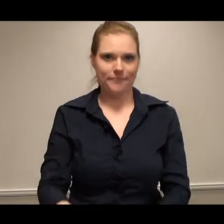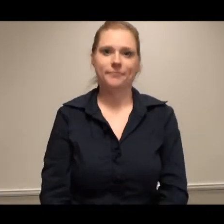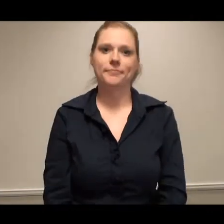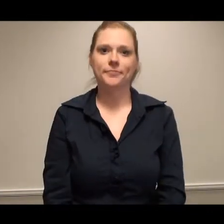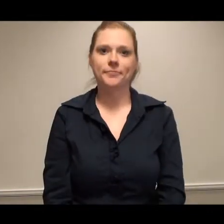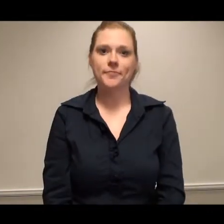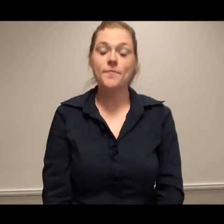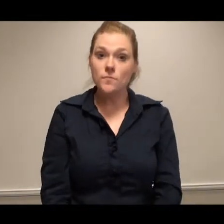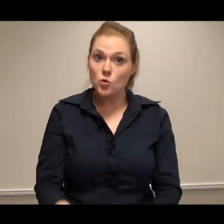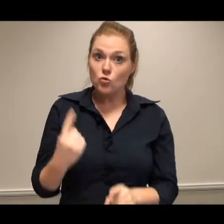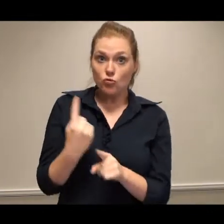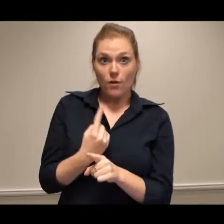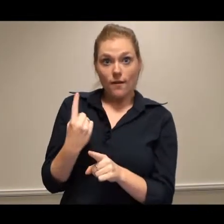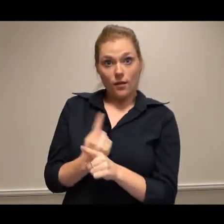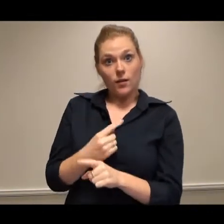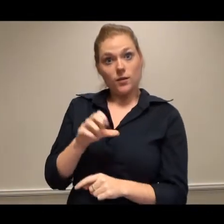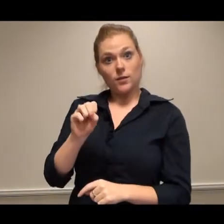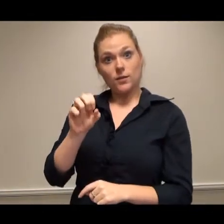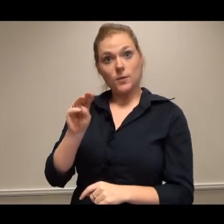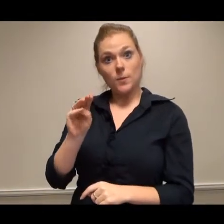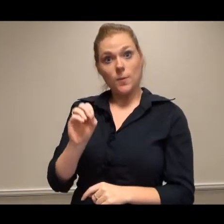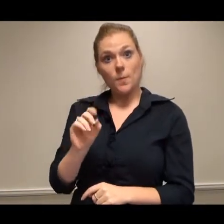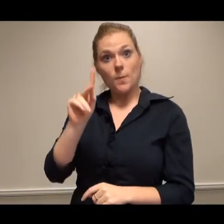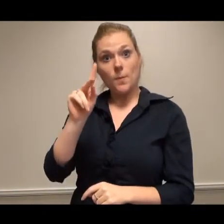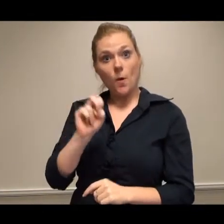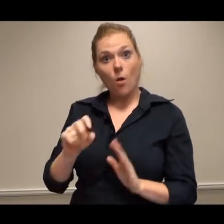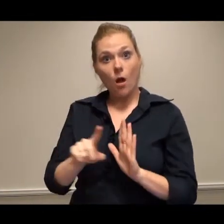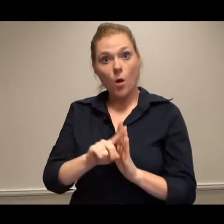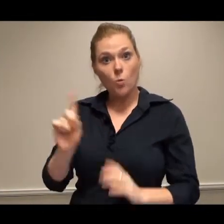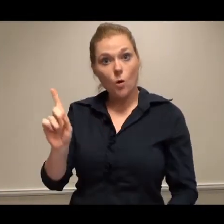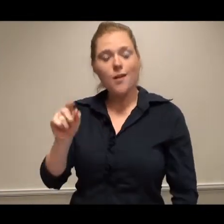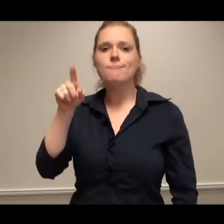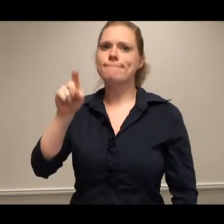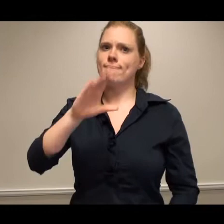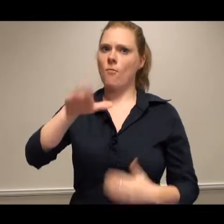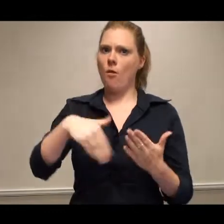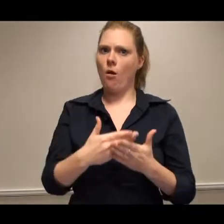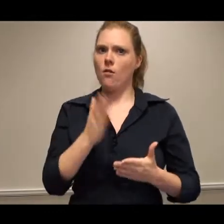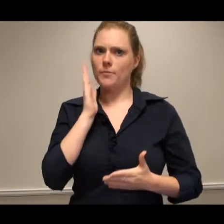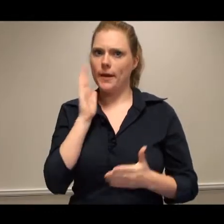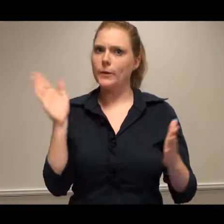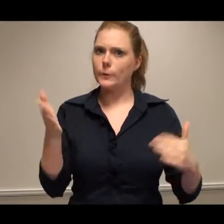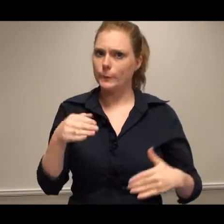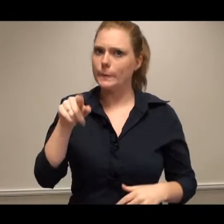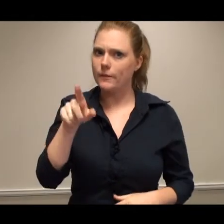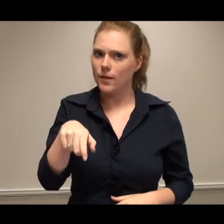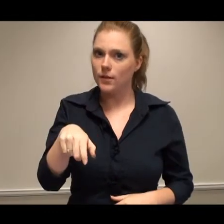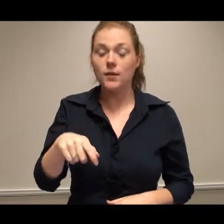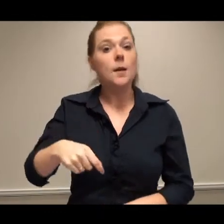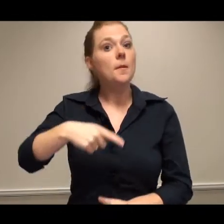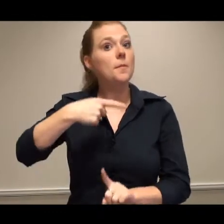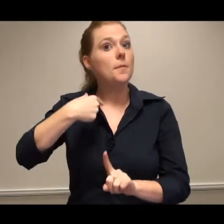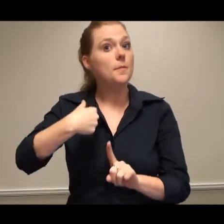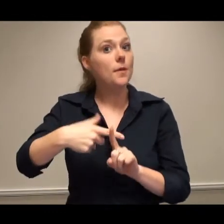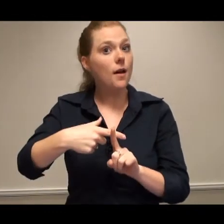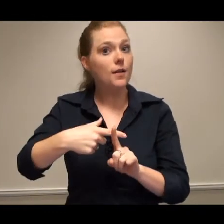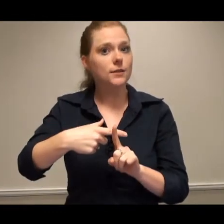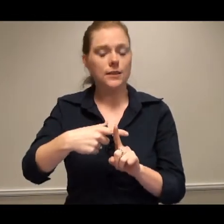Regular smoke alarms should be placed in every sleeping area, as well as one on every level of your